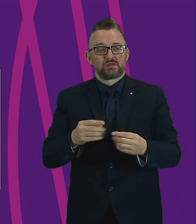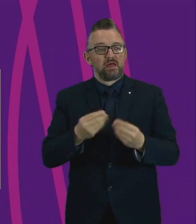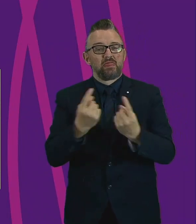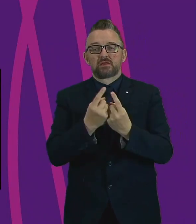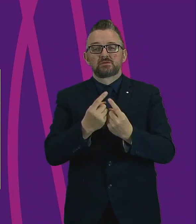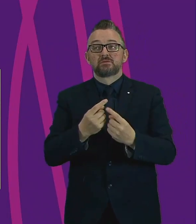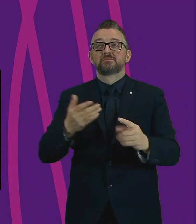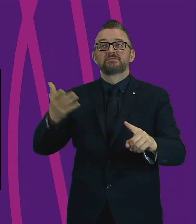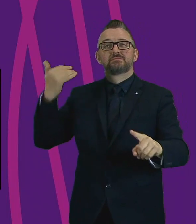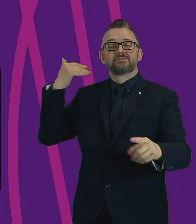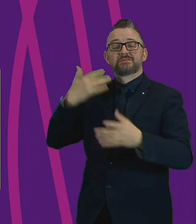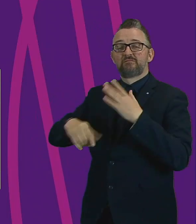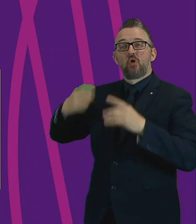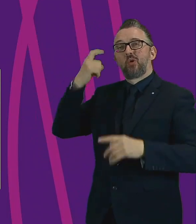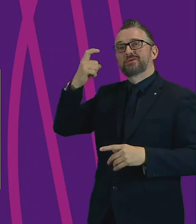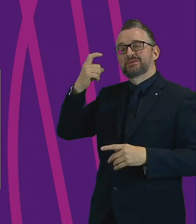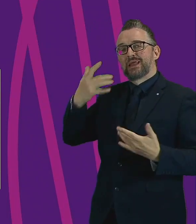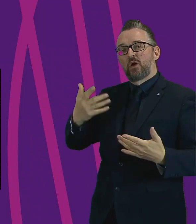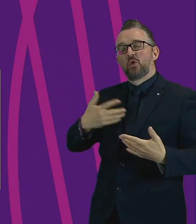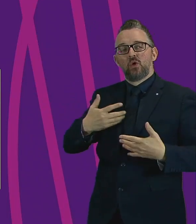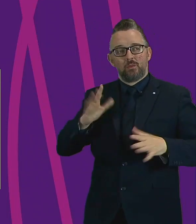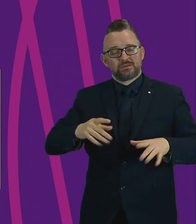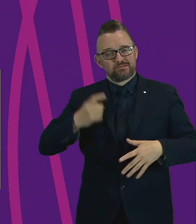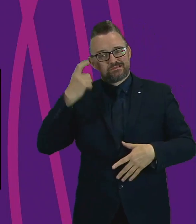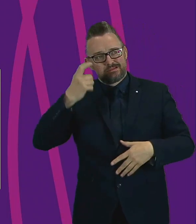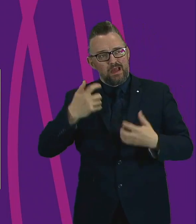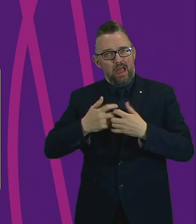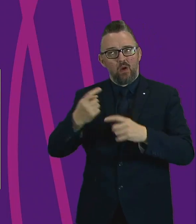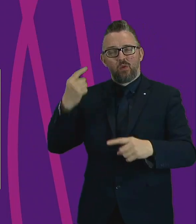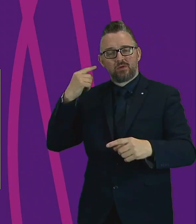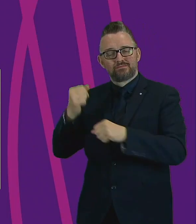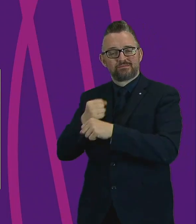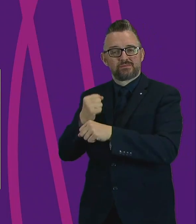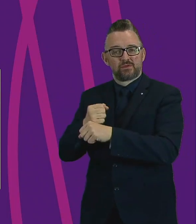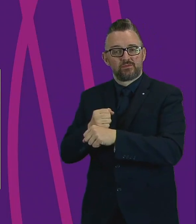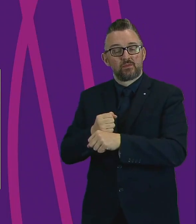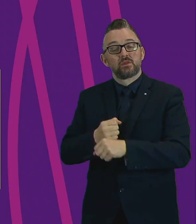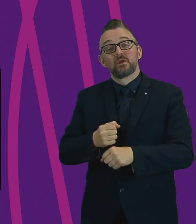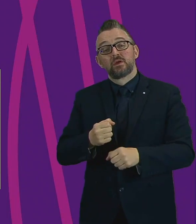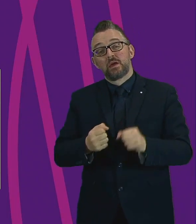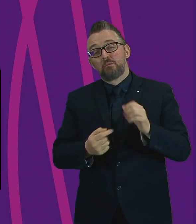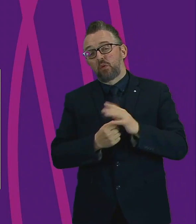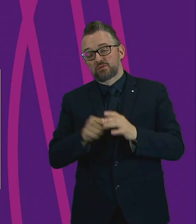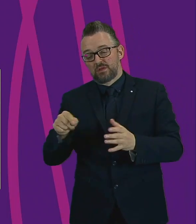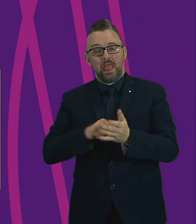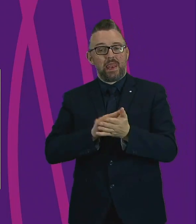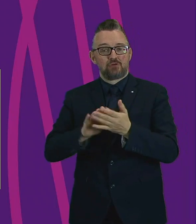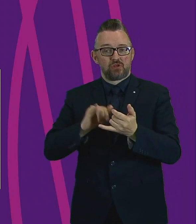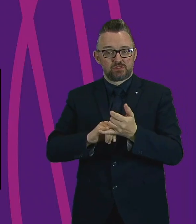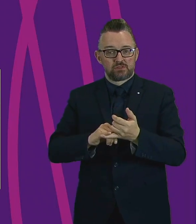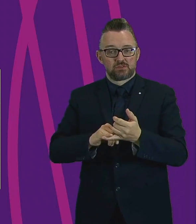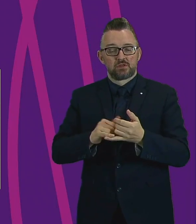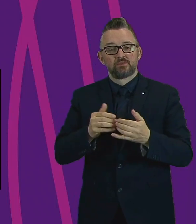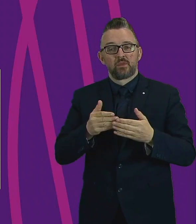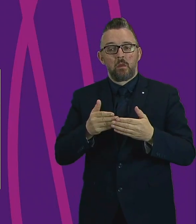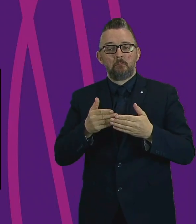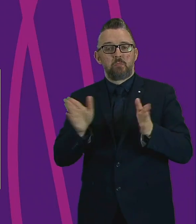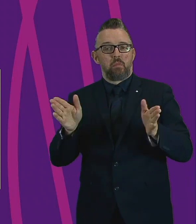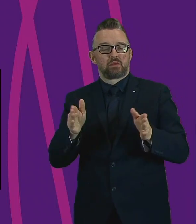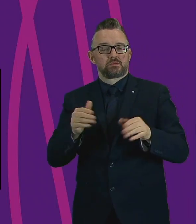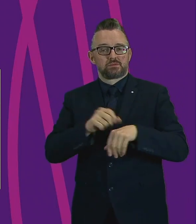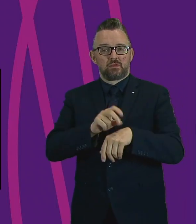possible before. And NHS staff have been central to those efforts. So too the civil service and public officials,